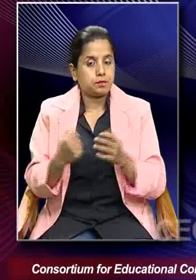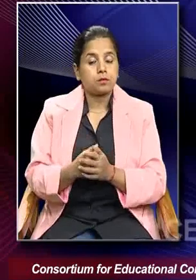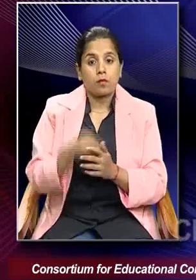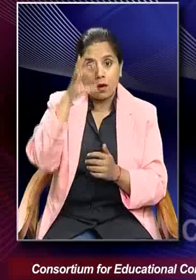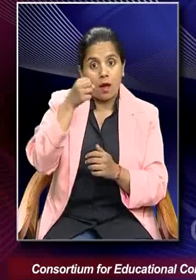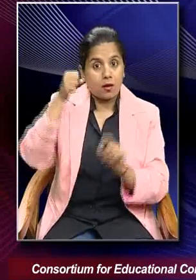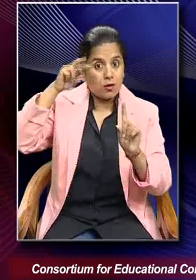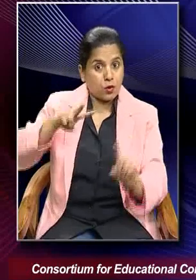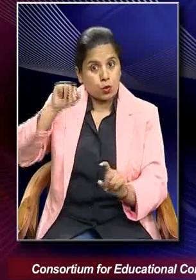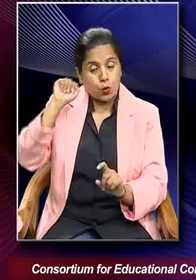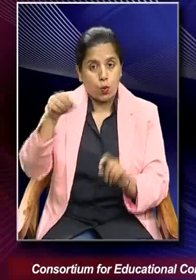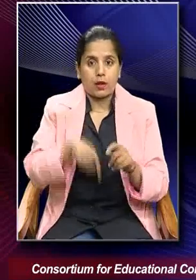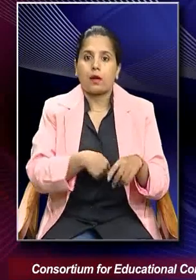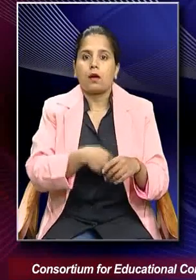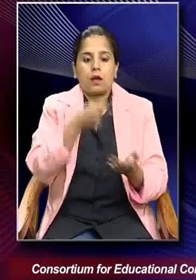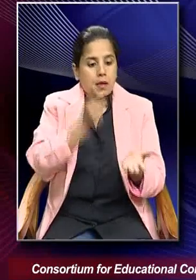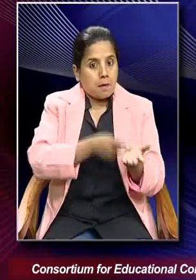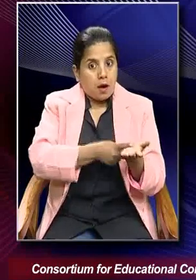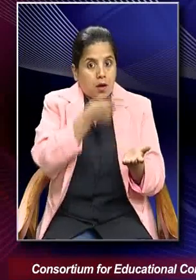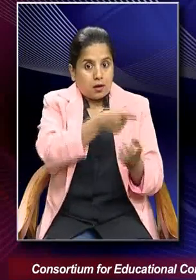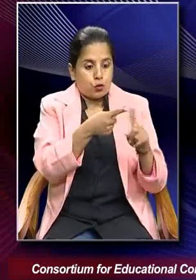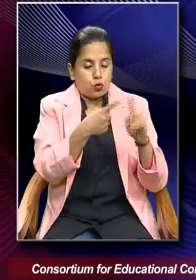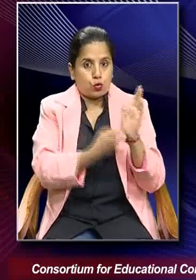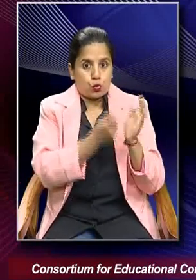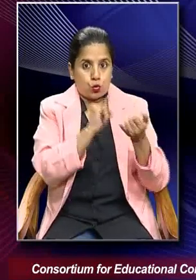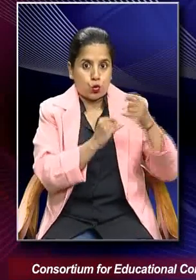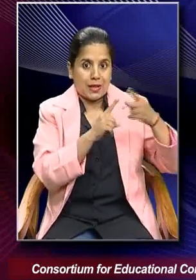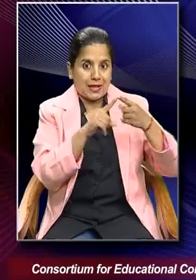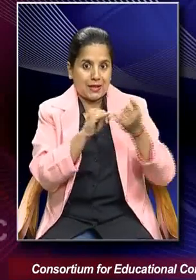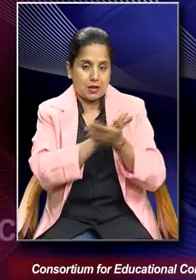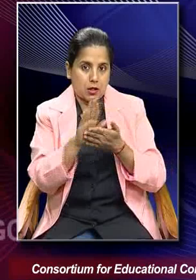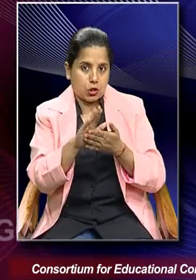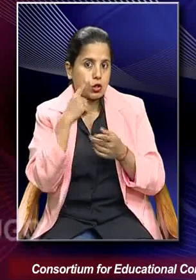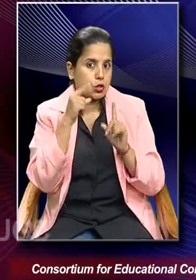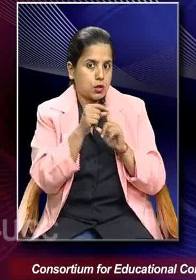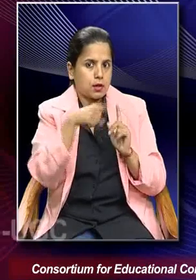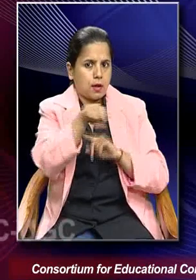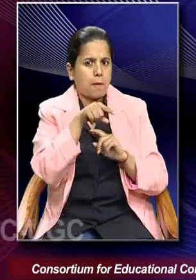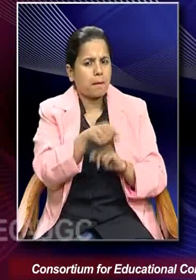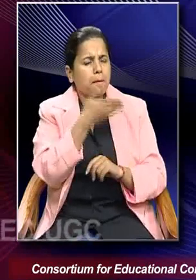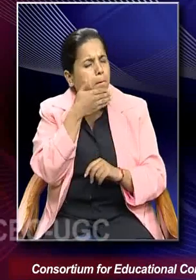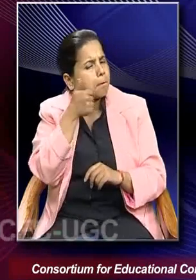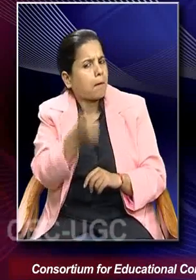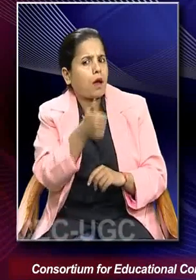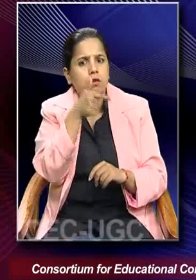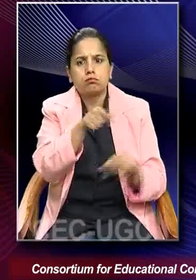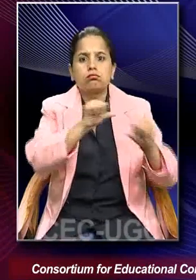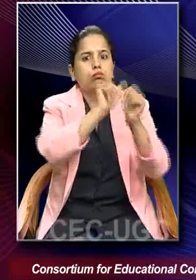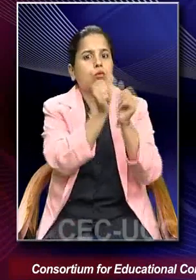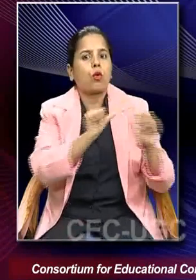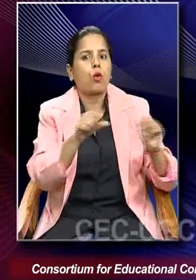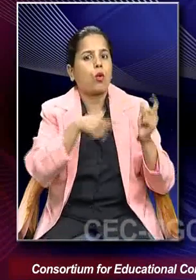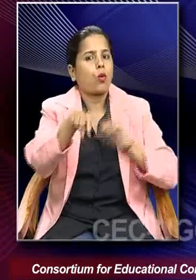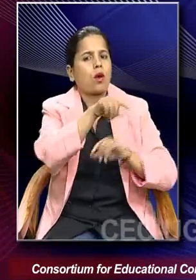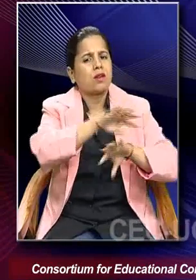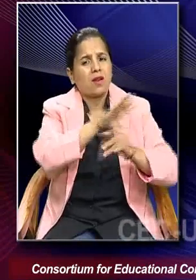demand side, the Gandhian model of trusteeship model serves as the best model to unfold